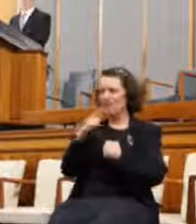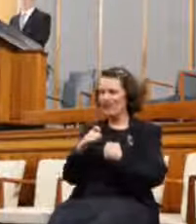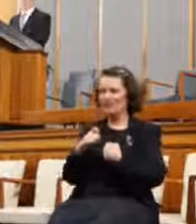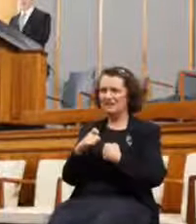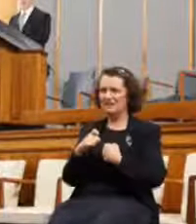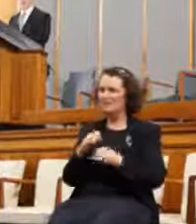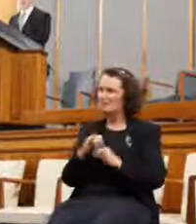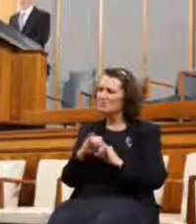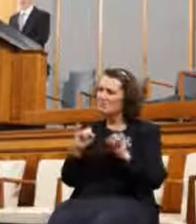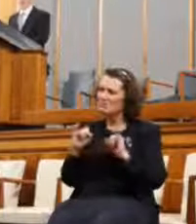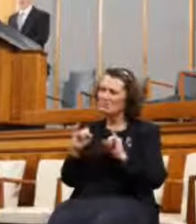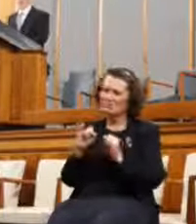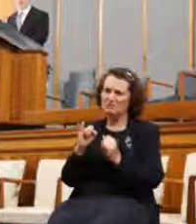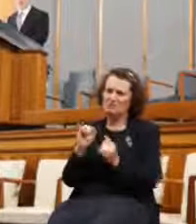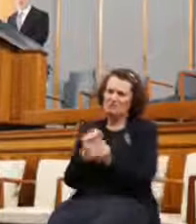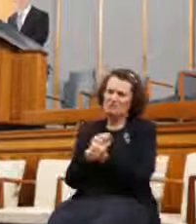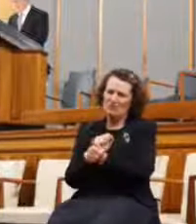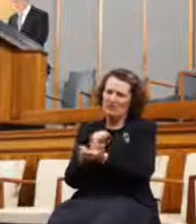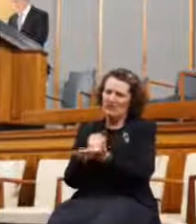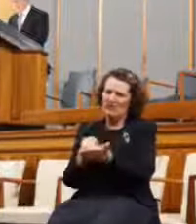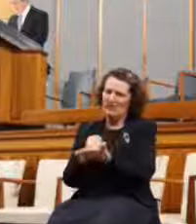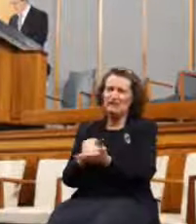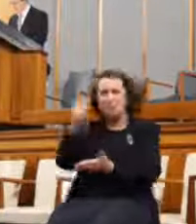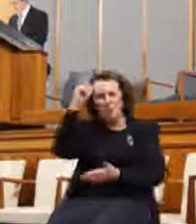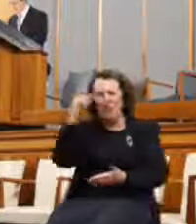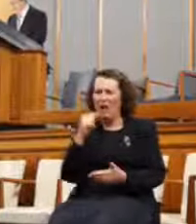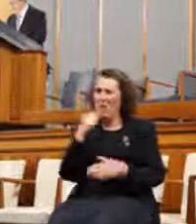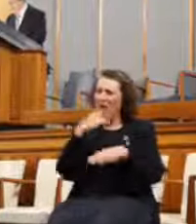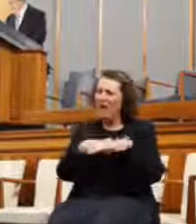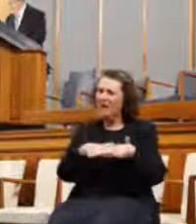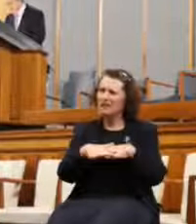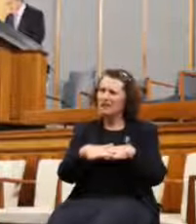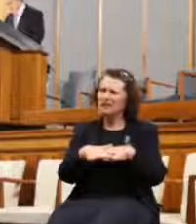scarlet, the colour of violent sin.